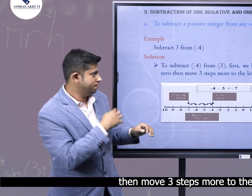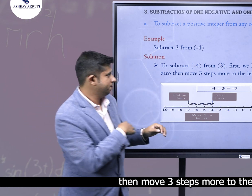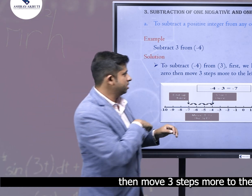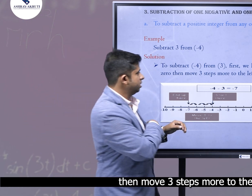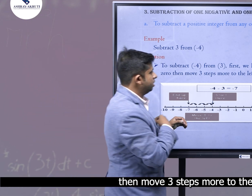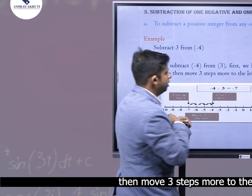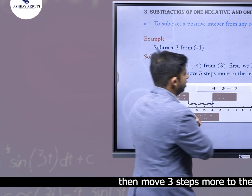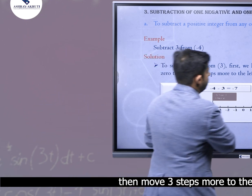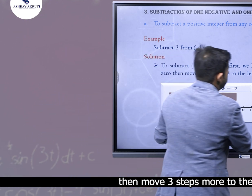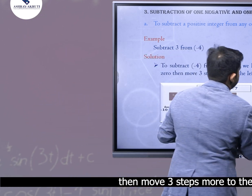left.